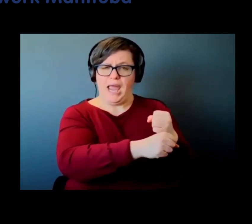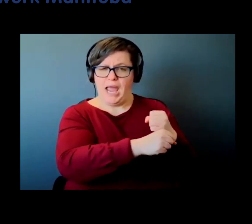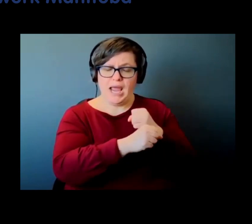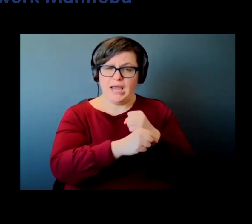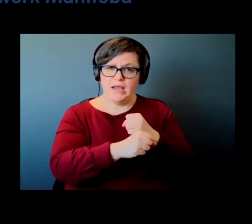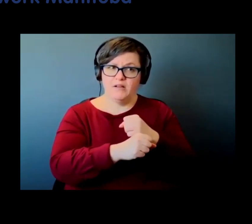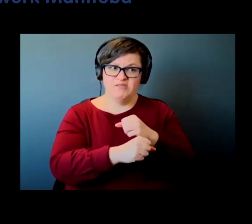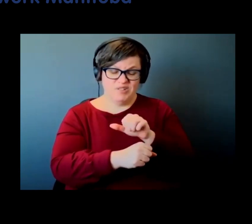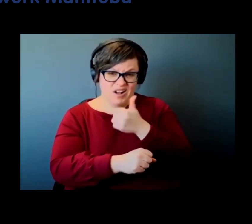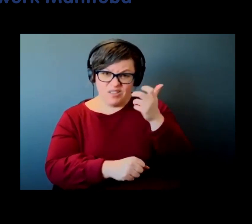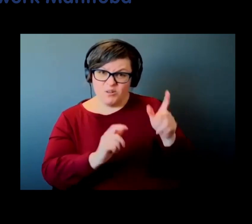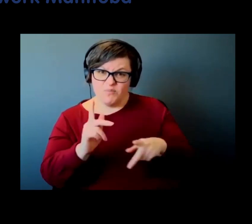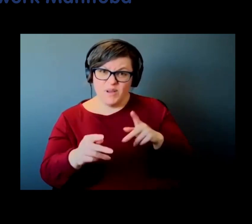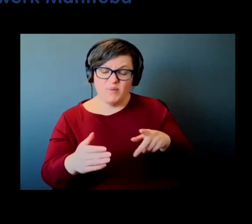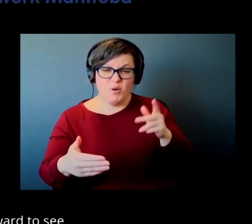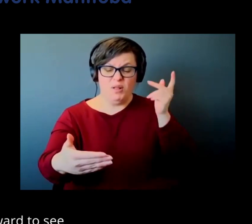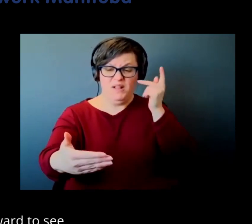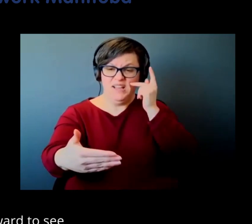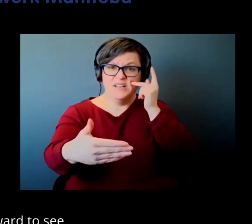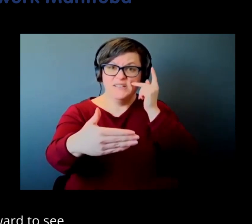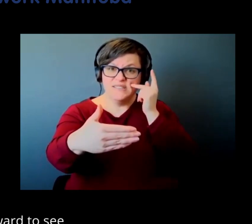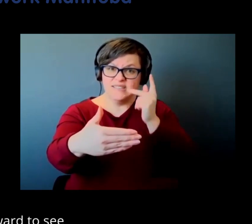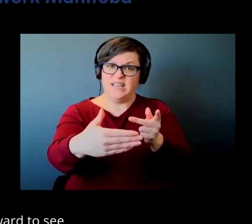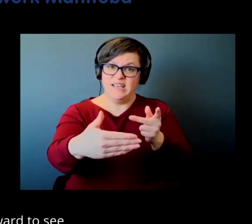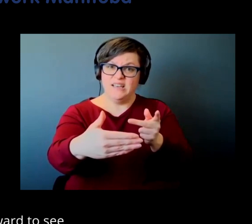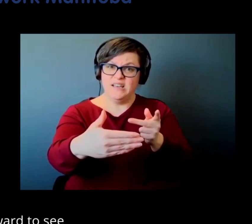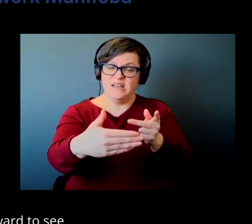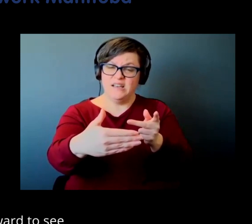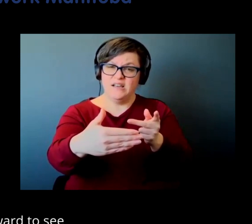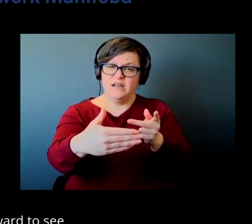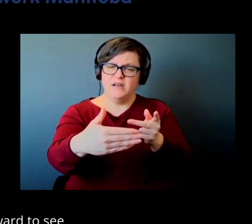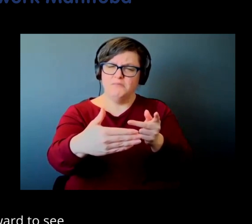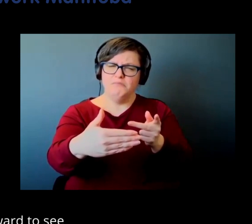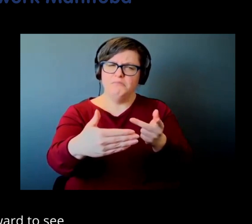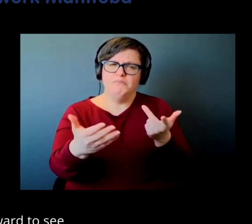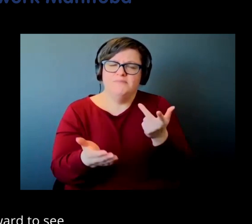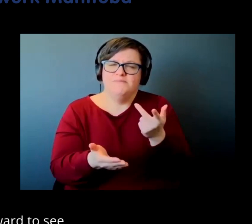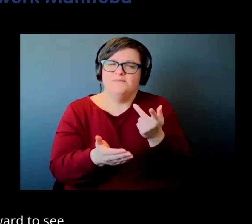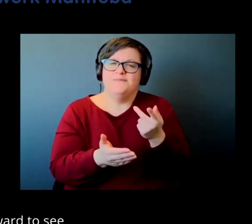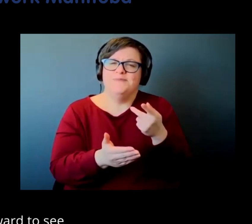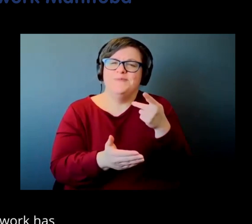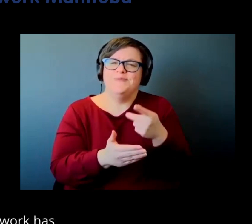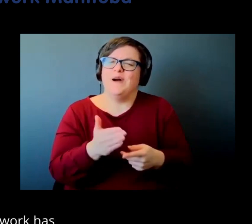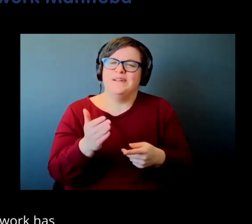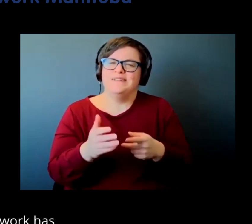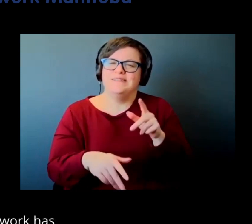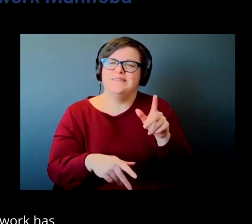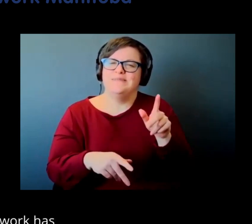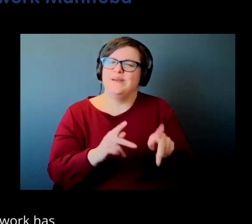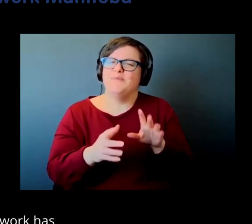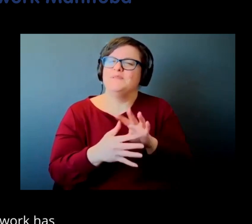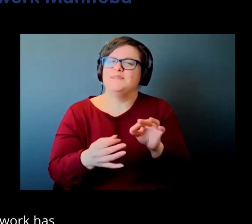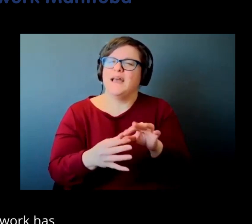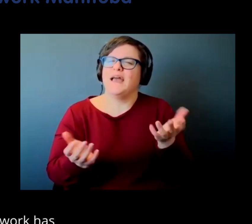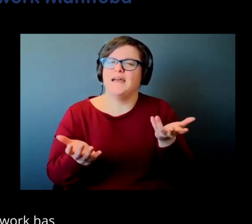from people who've seen your past work? I'm looking forward to see the reaction to this new work, but